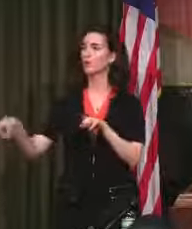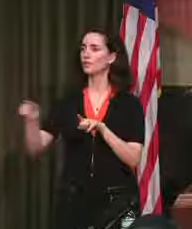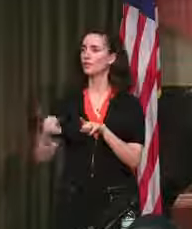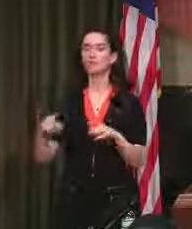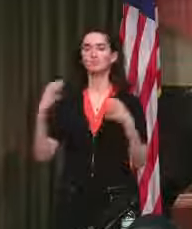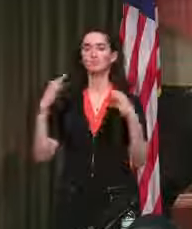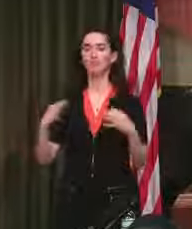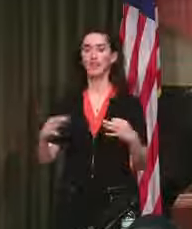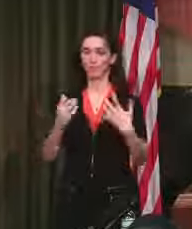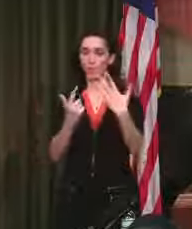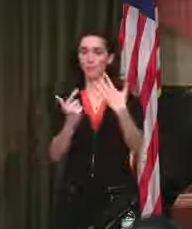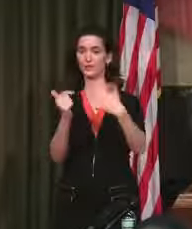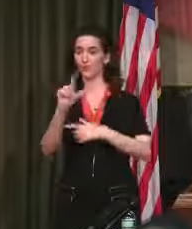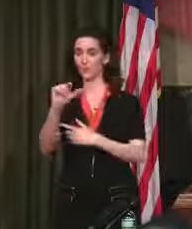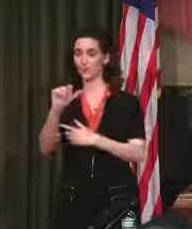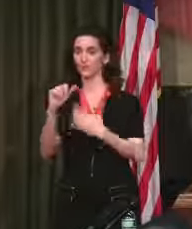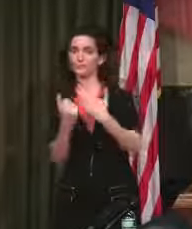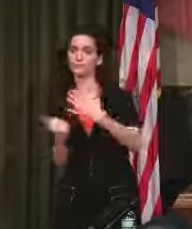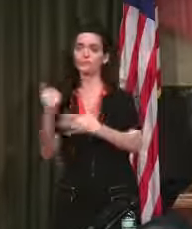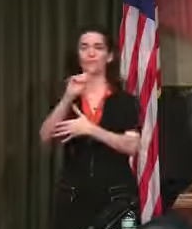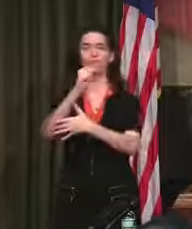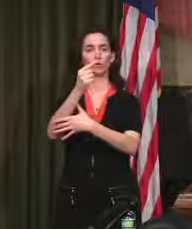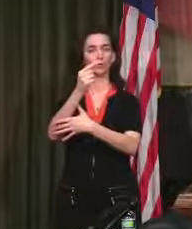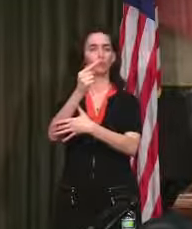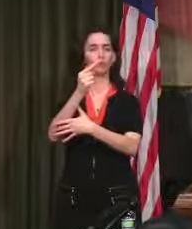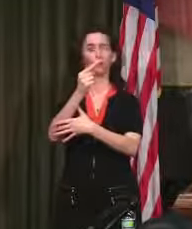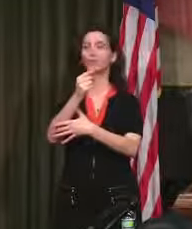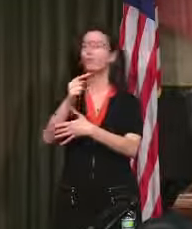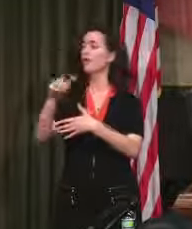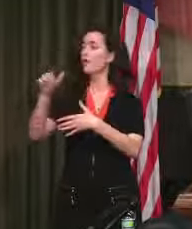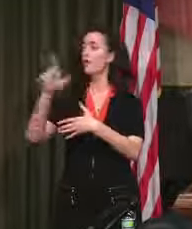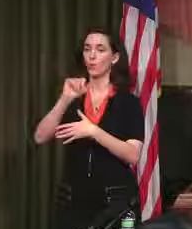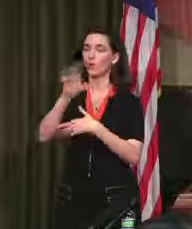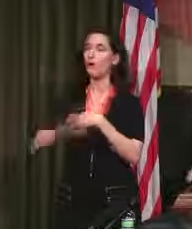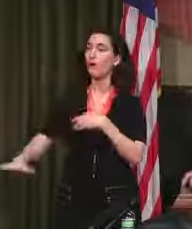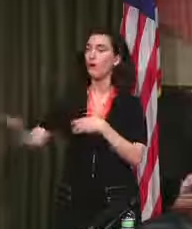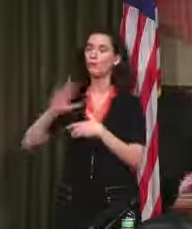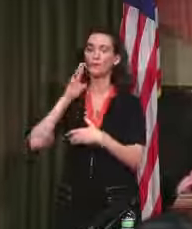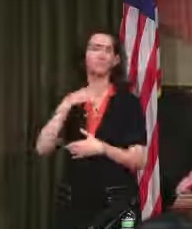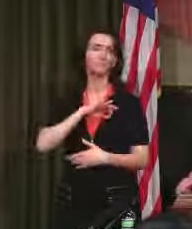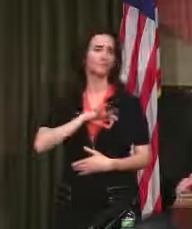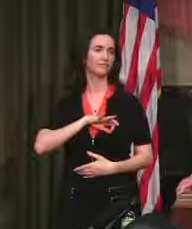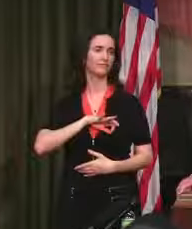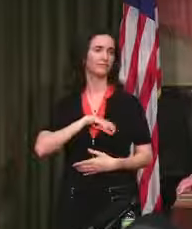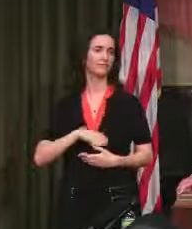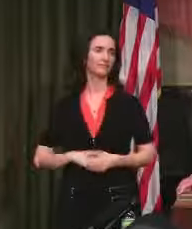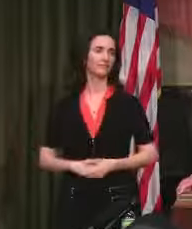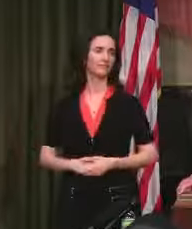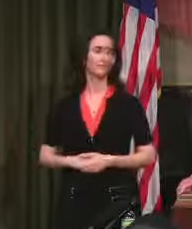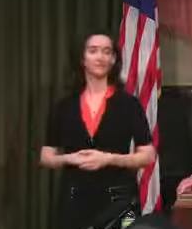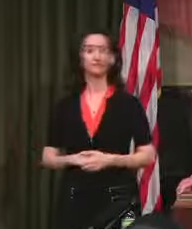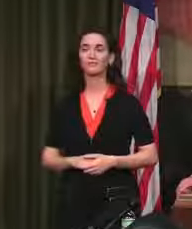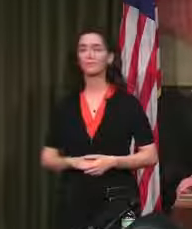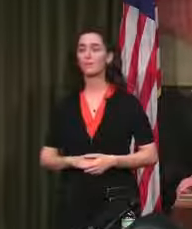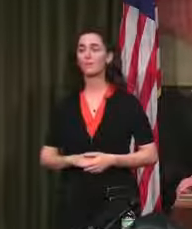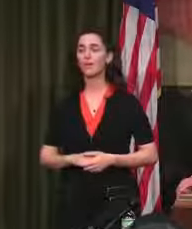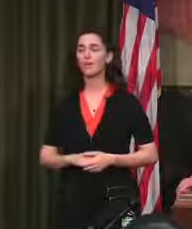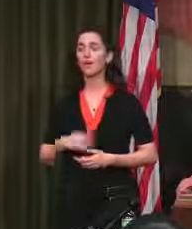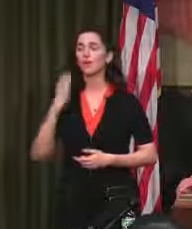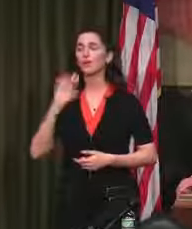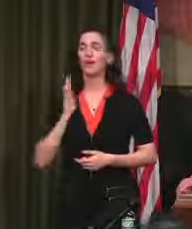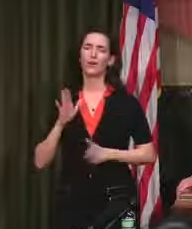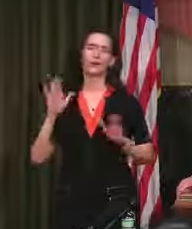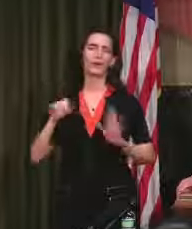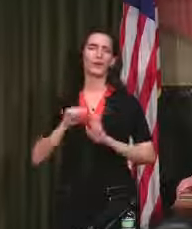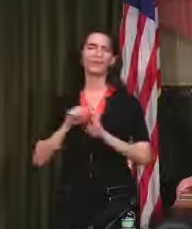Louisiana first. And all of Louisiana will benefit from that. You know, the people of our great